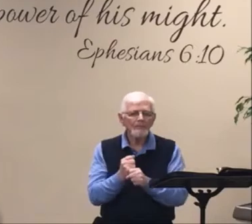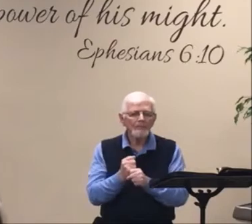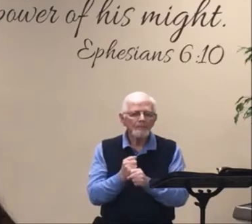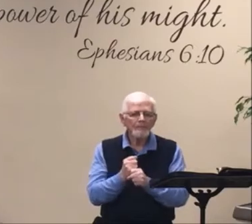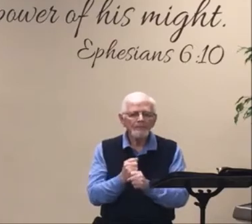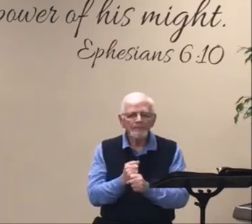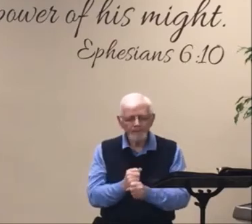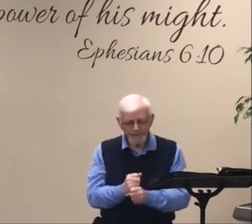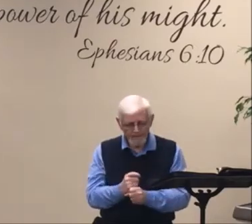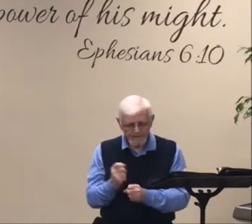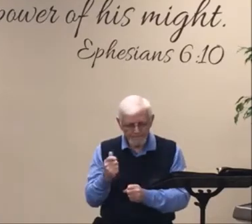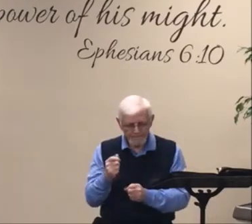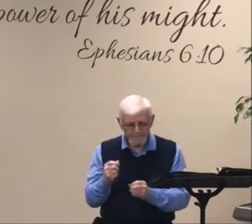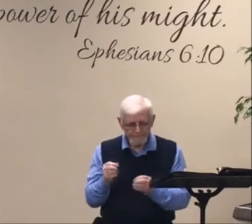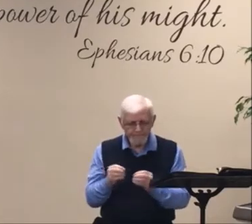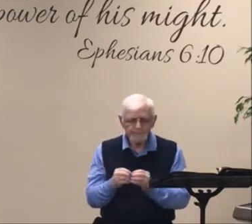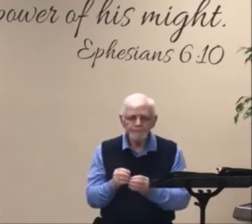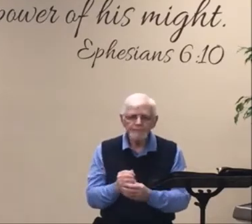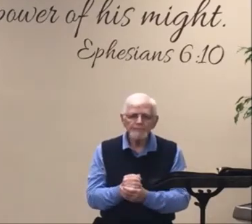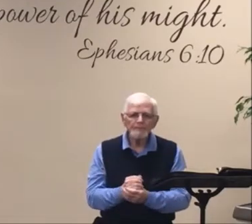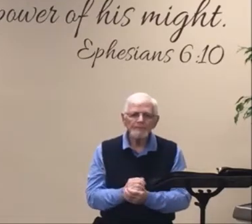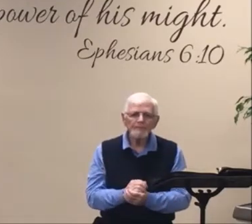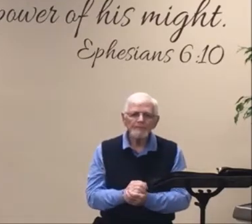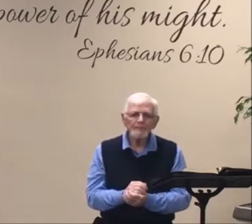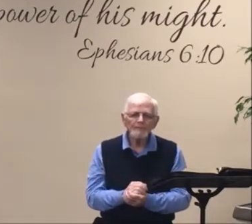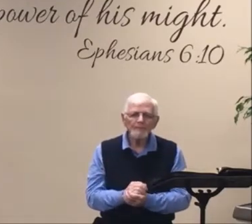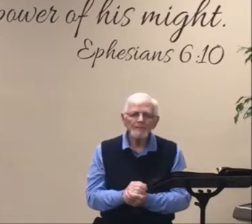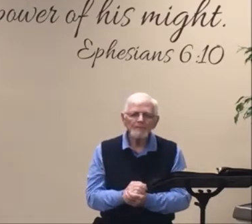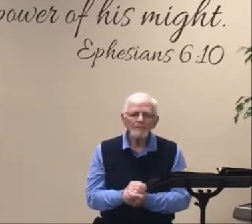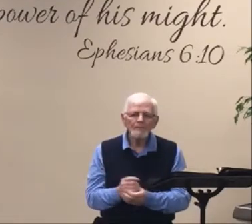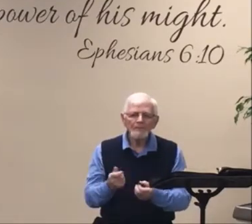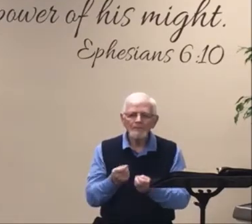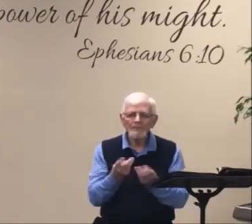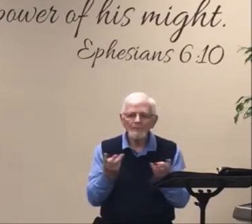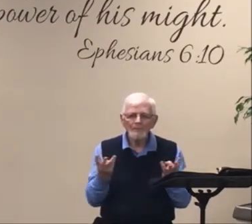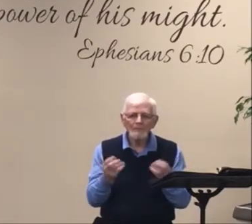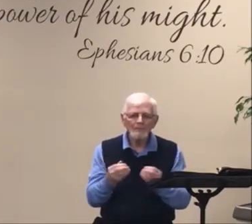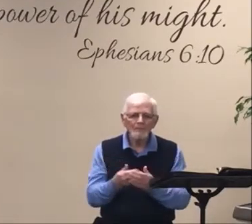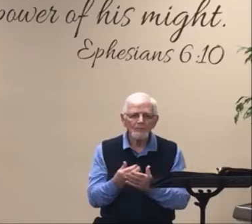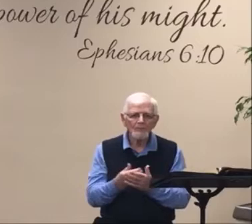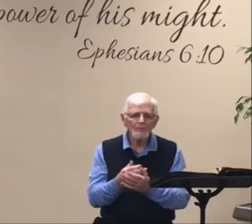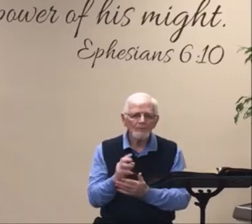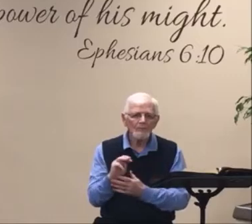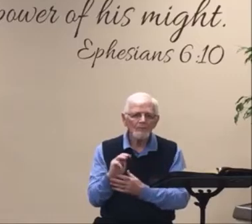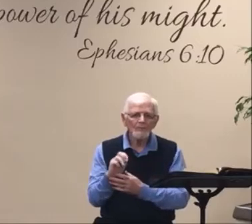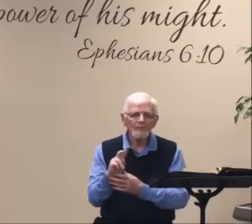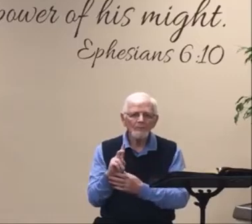bit faster this month and get those out. The new movers,